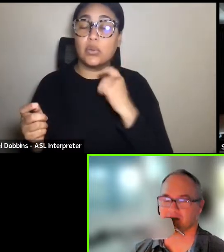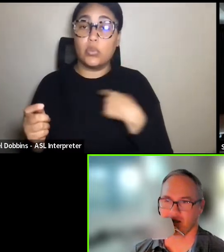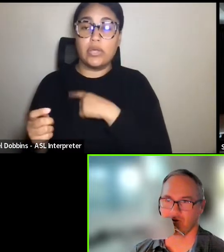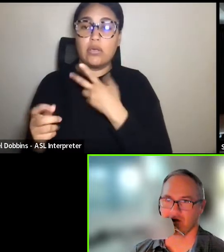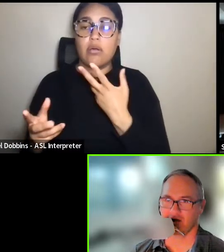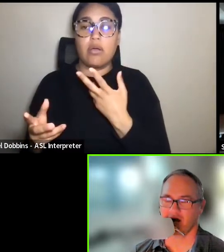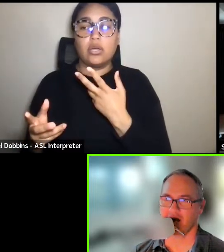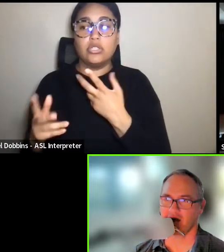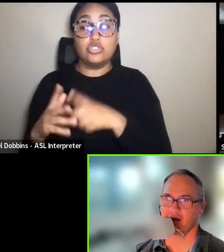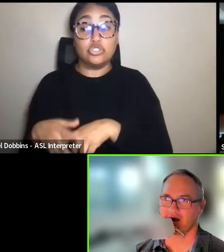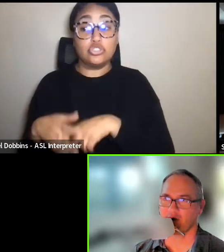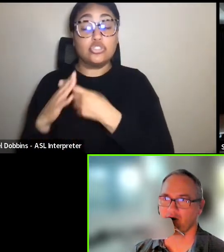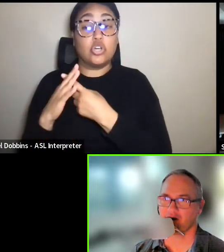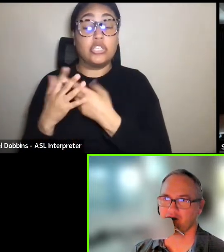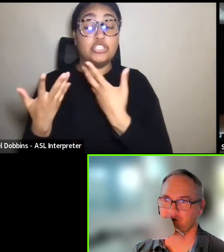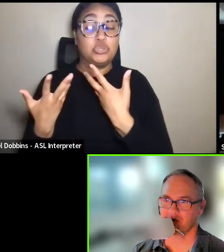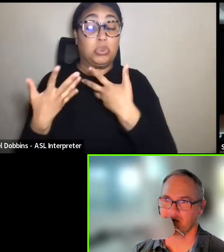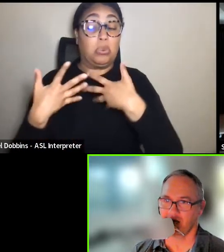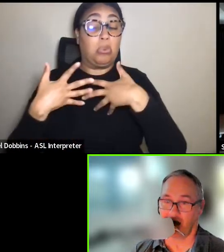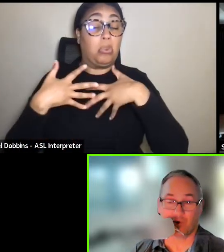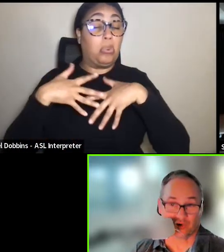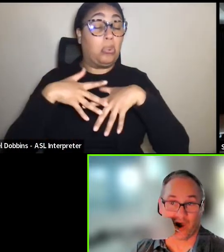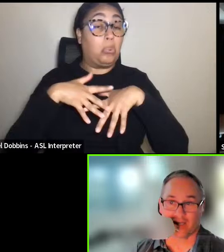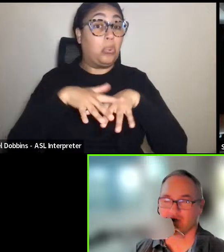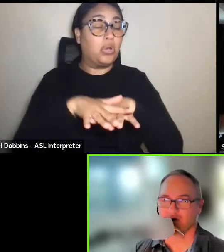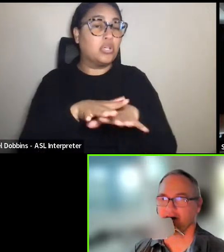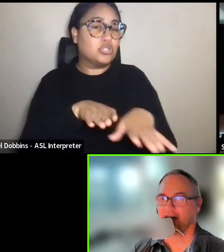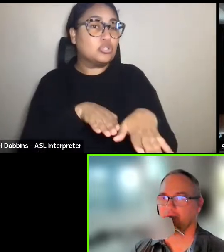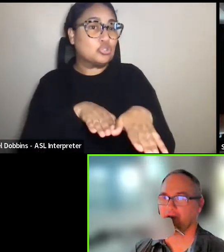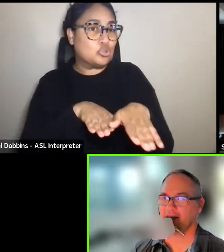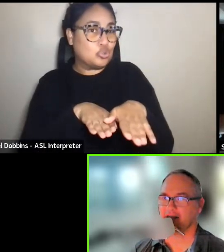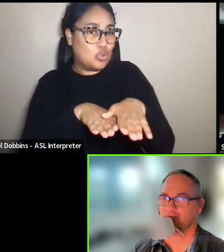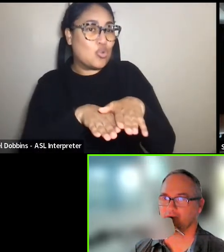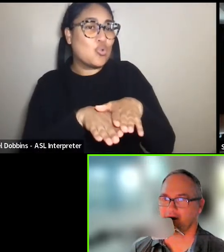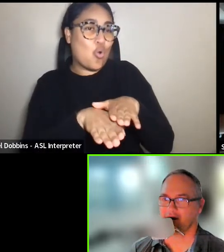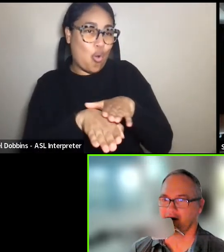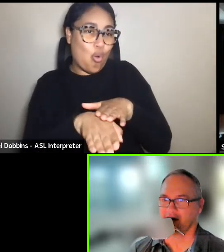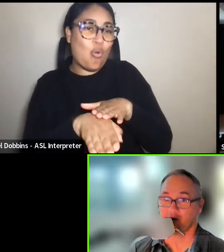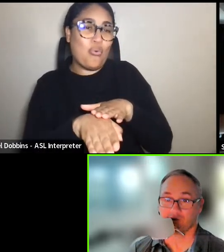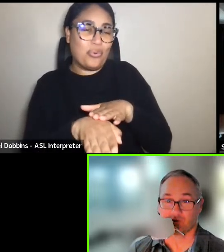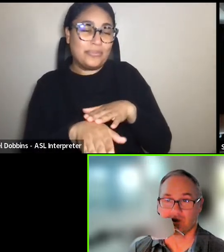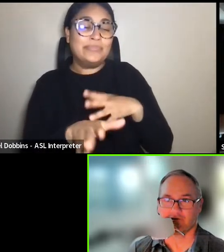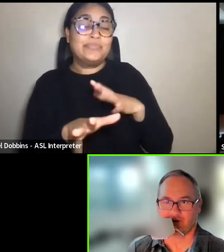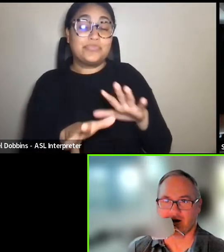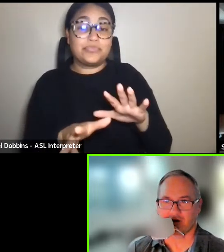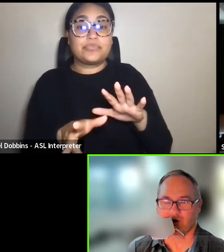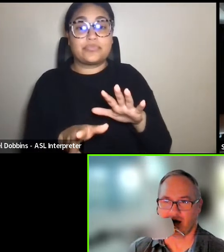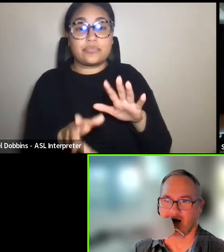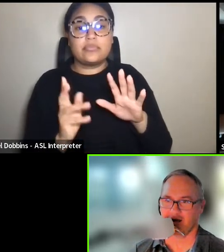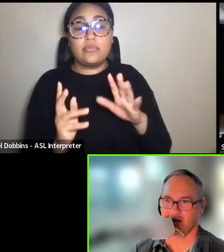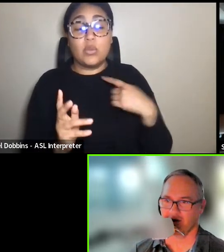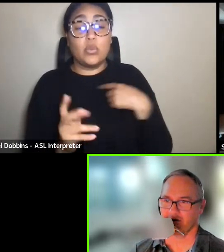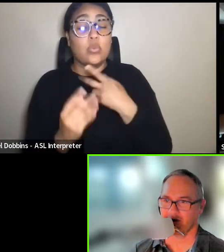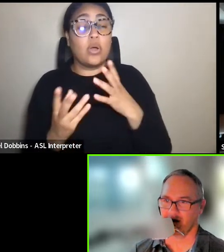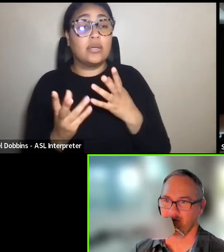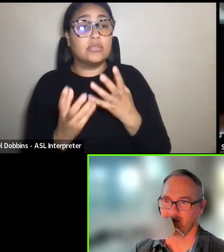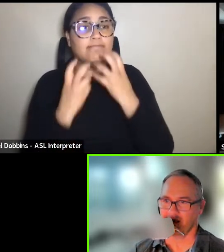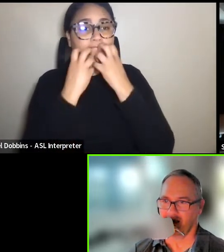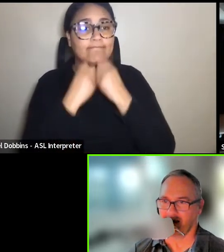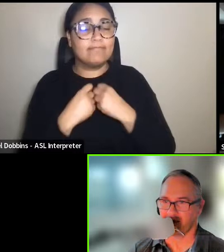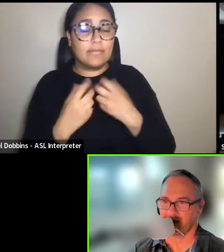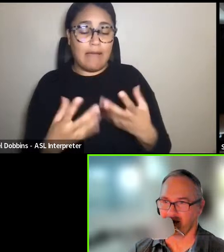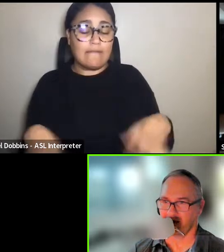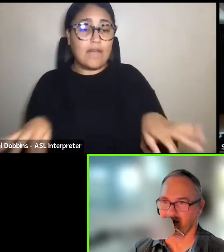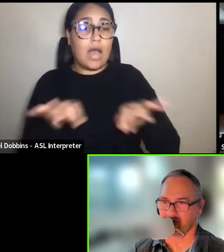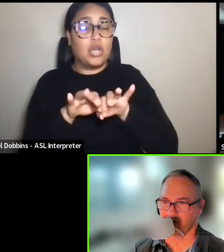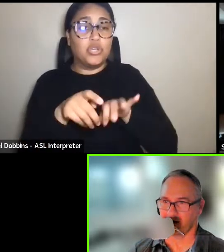in slowly, and I think I want to do it. We try to do it in a way that's where there is really a value add.